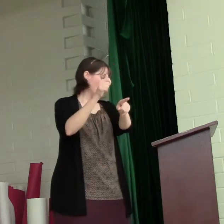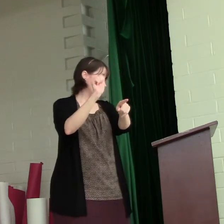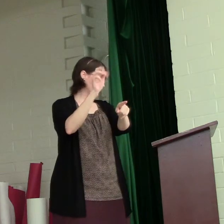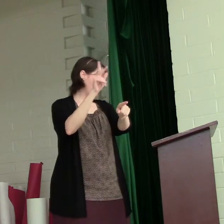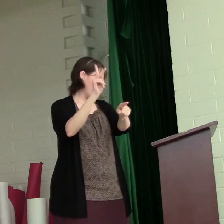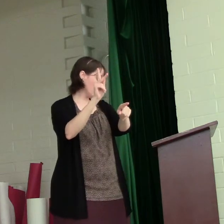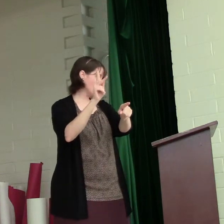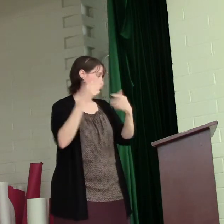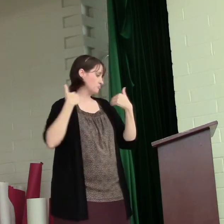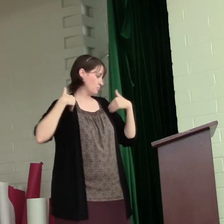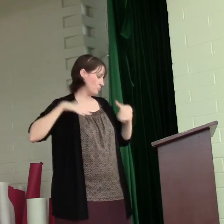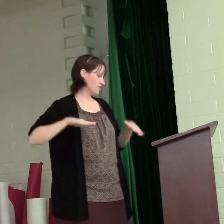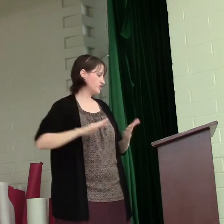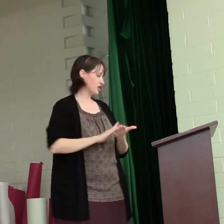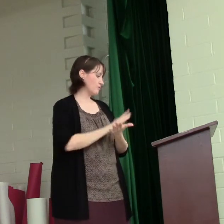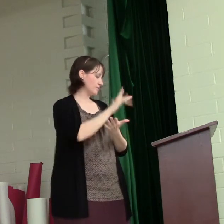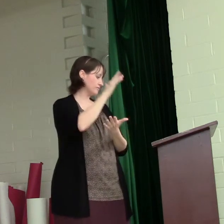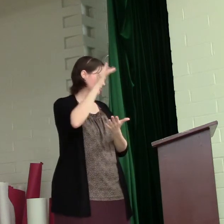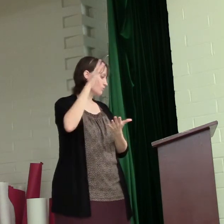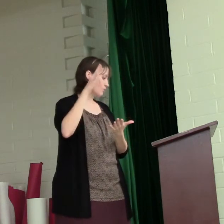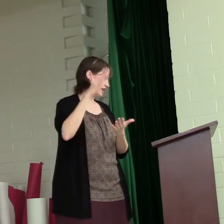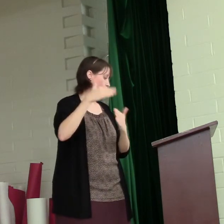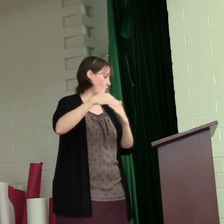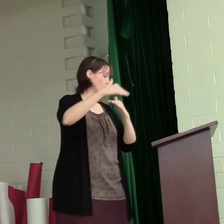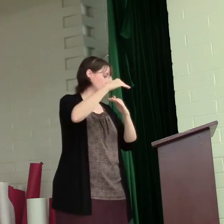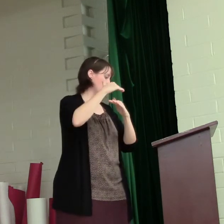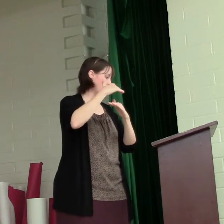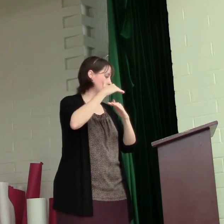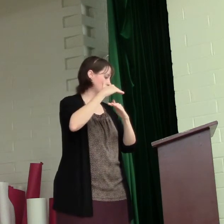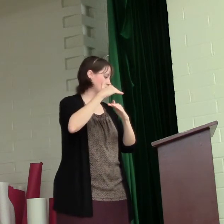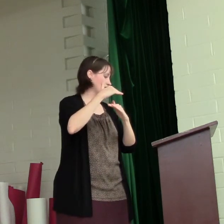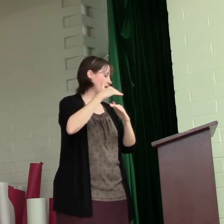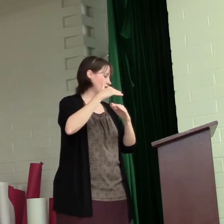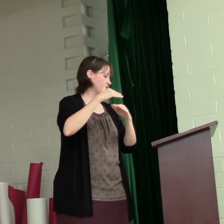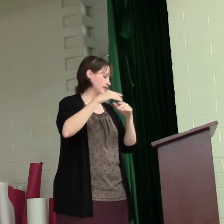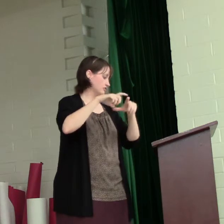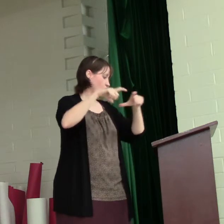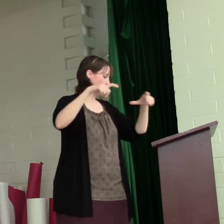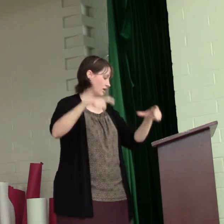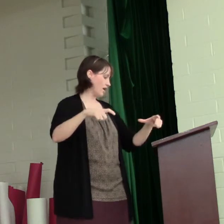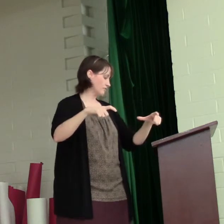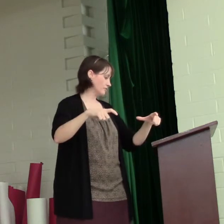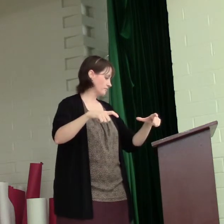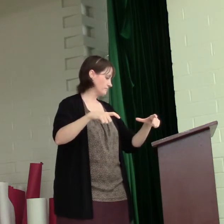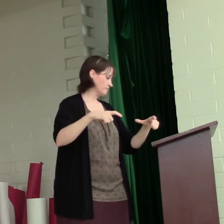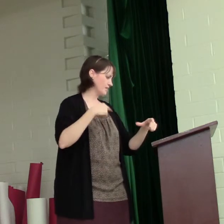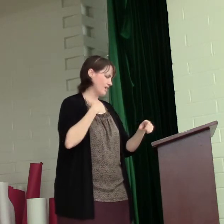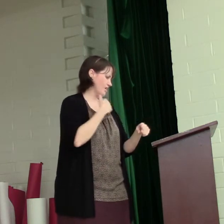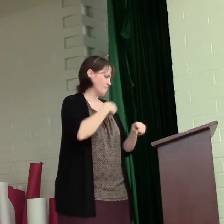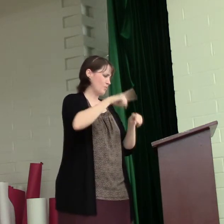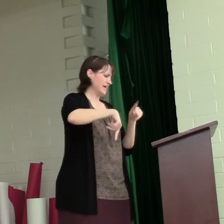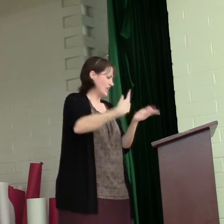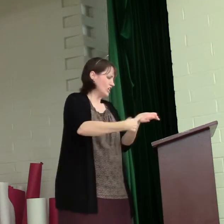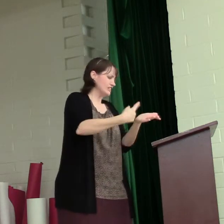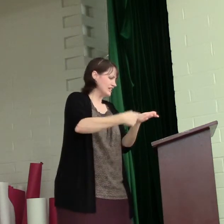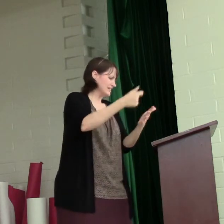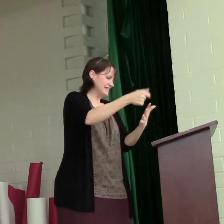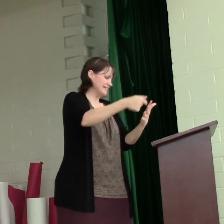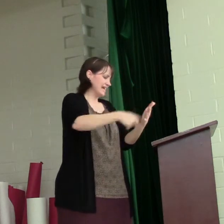Above the ark were the cherubim of the glory, overshadowing the atonement cover. We cannot discuss these things